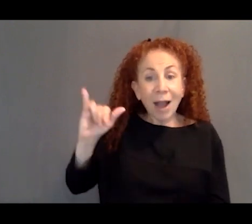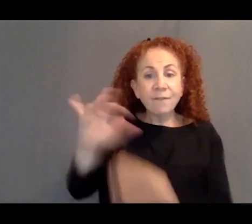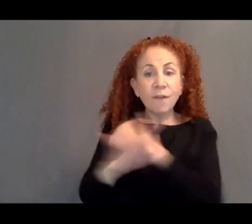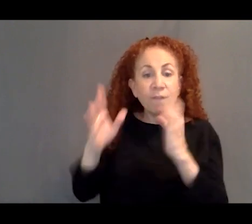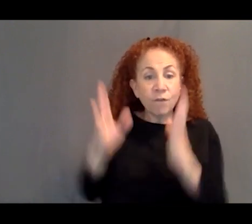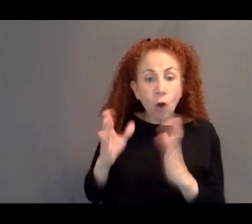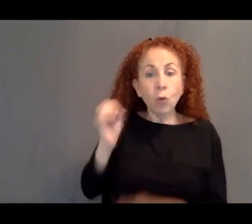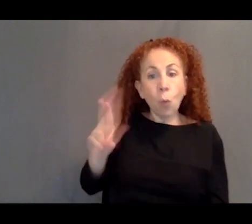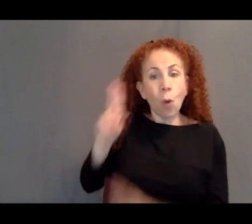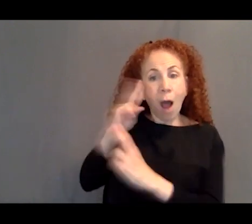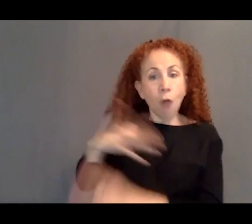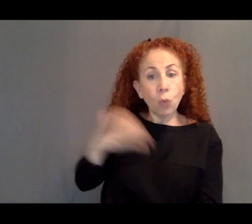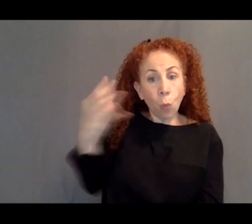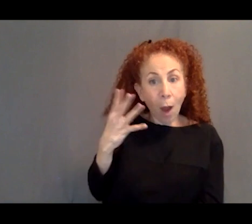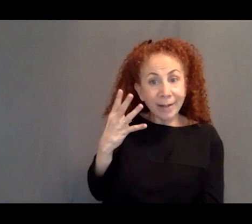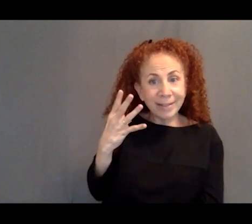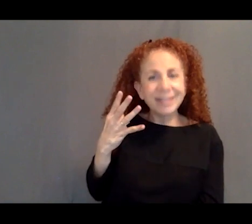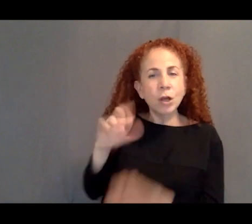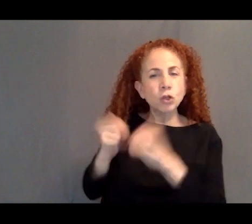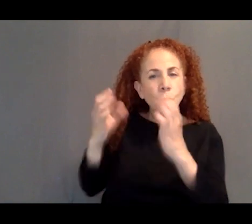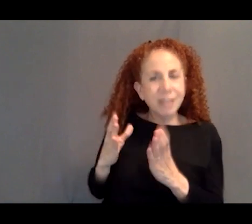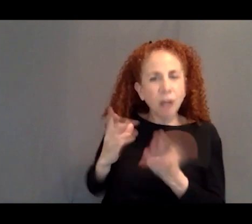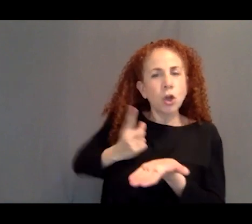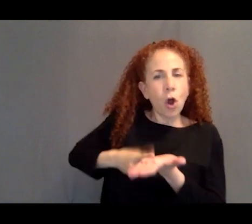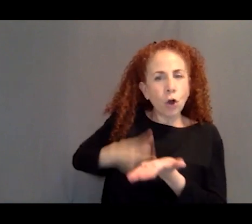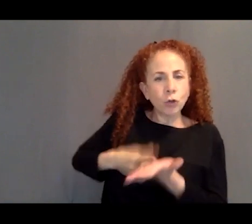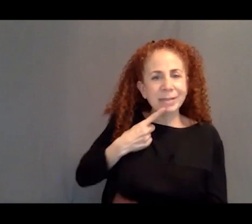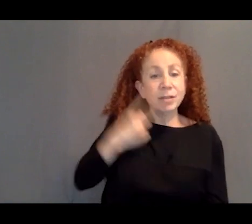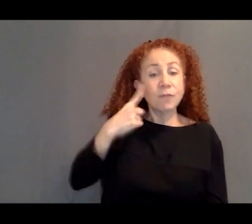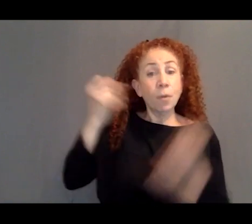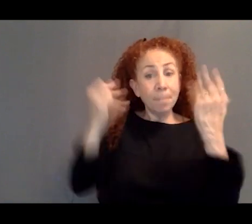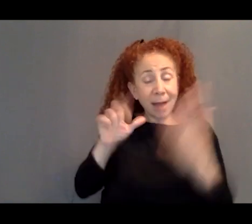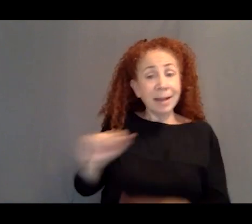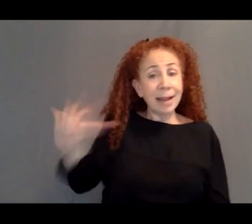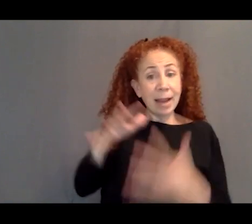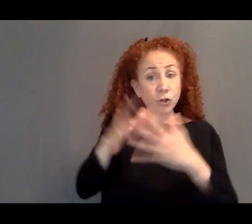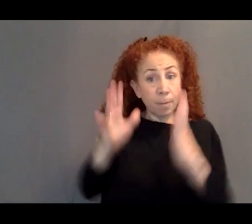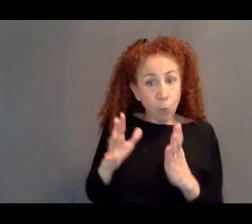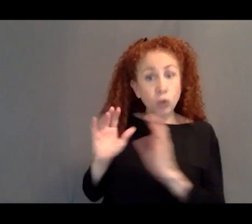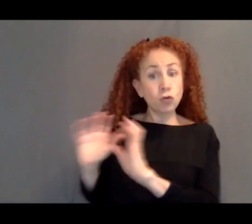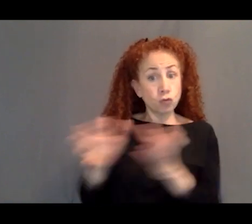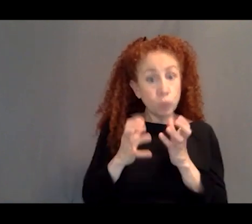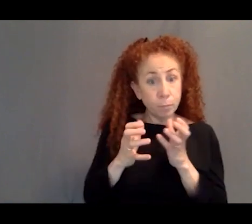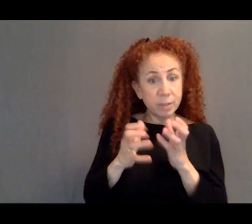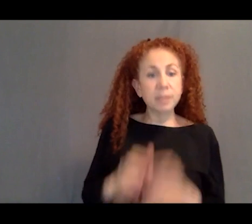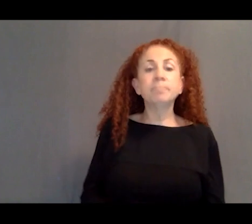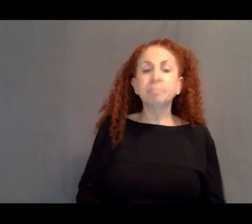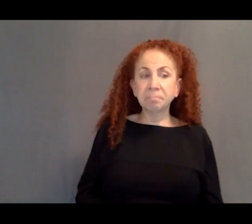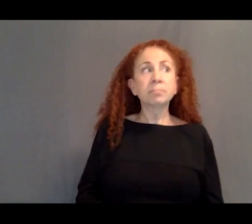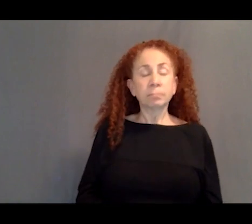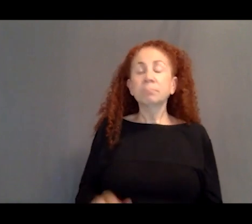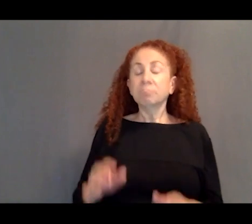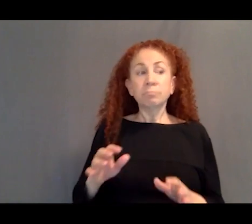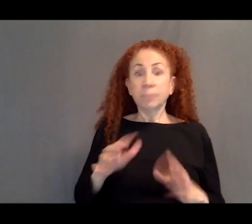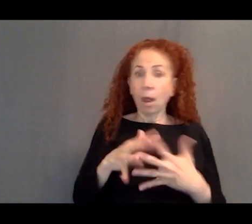for Honorary Whites, sociologist Mia Chuan argues that for many Asian American ethnic groups, their acculturation, their